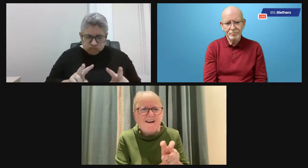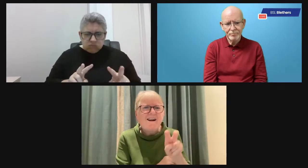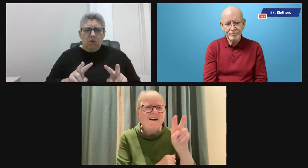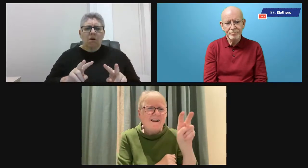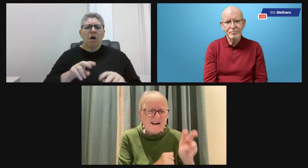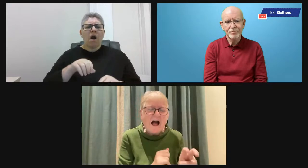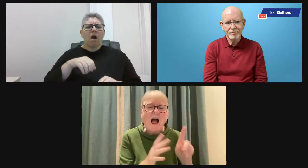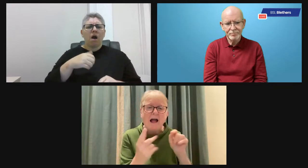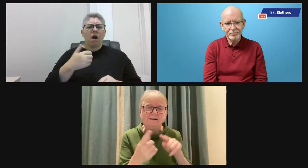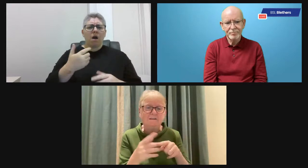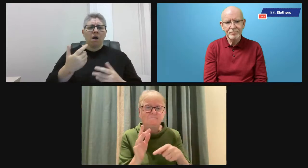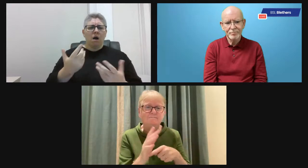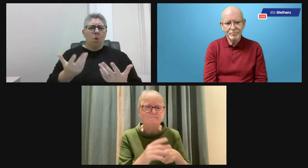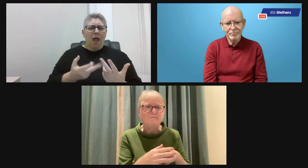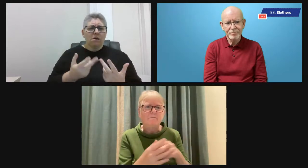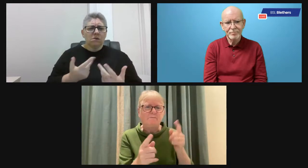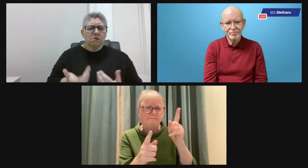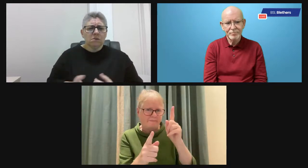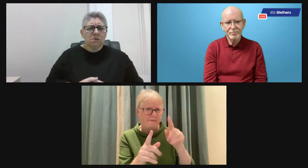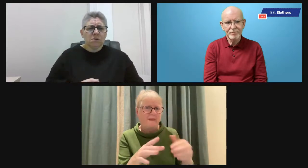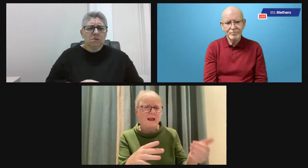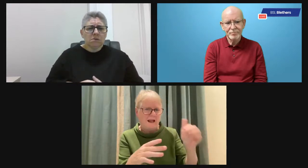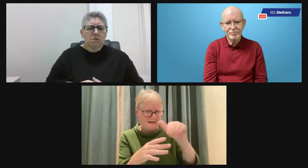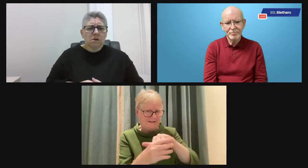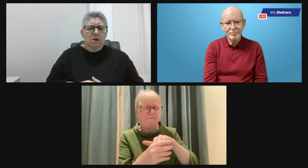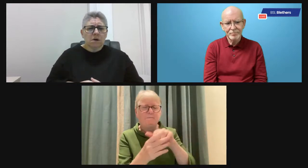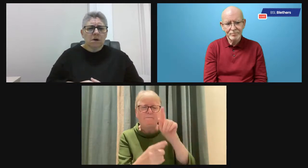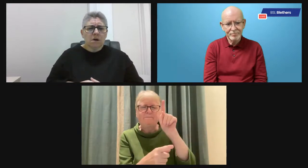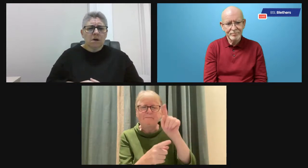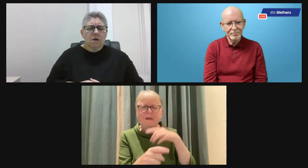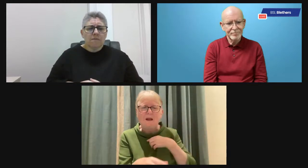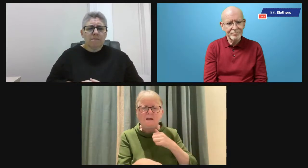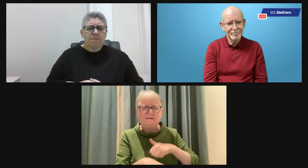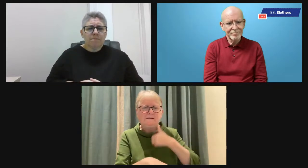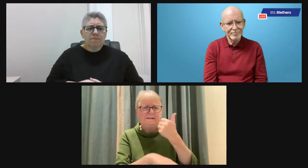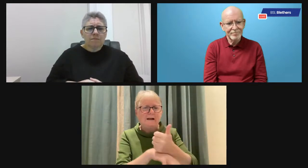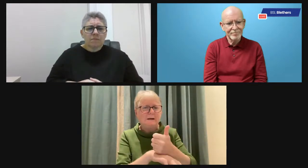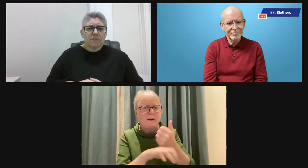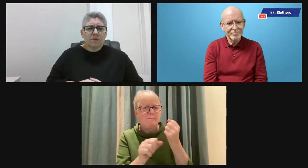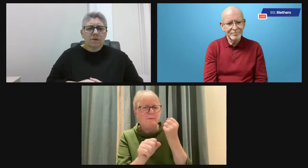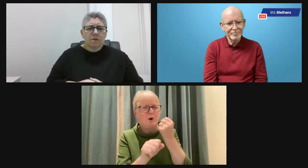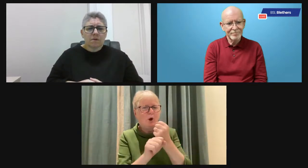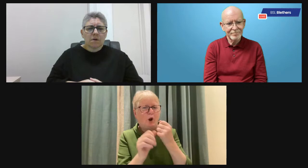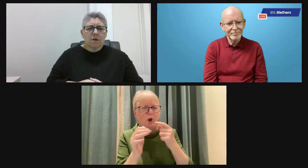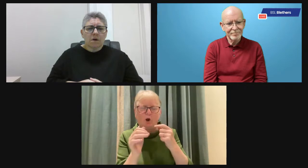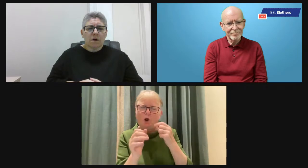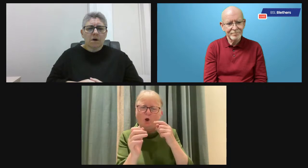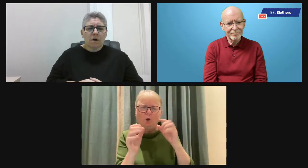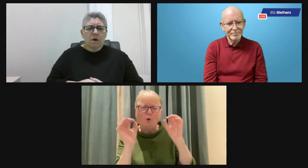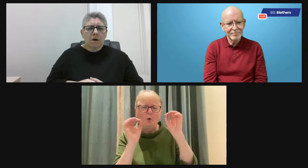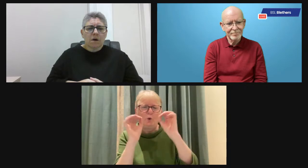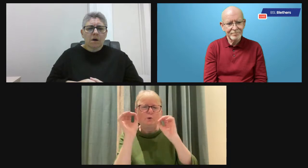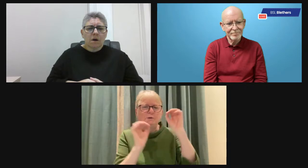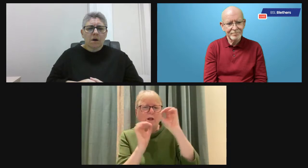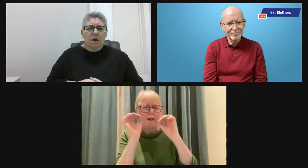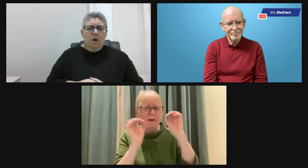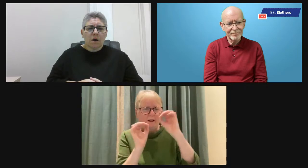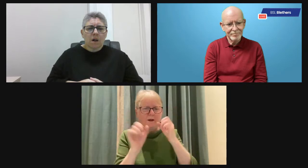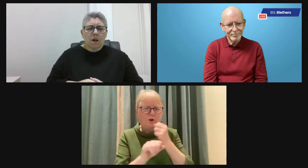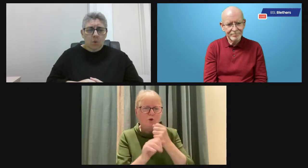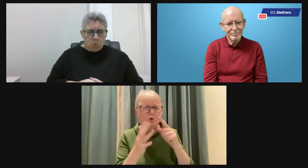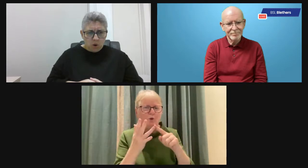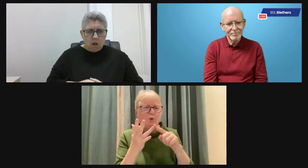worth it. Okay, so once I'm Um, in, I get access to all the information. you do,